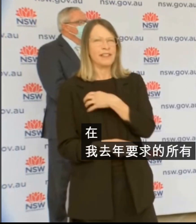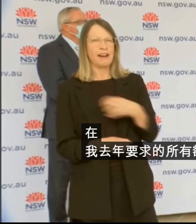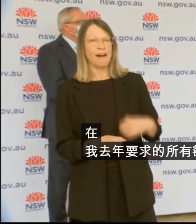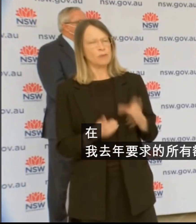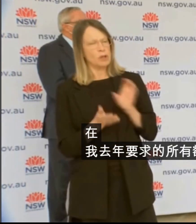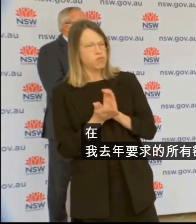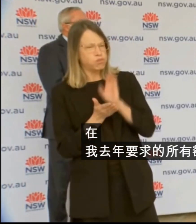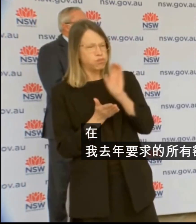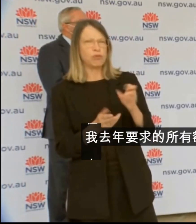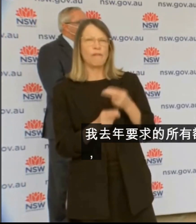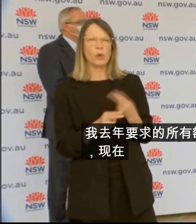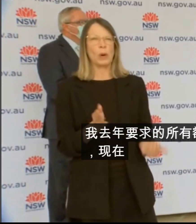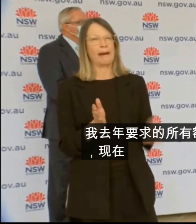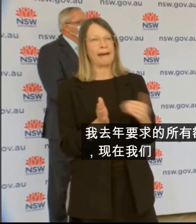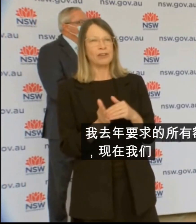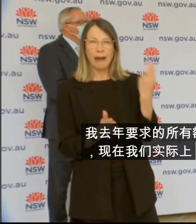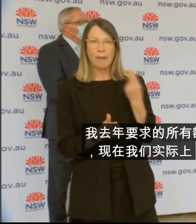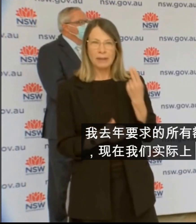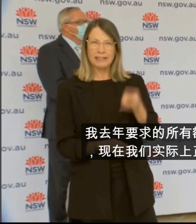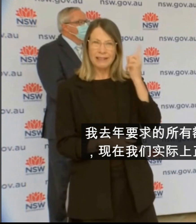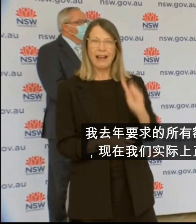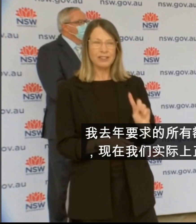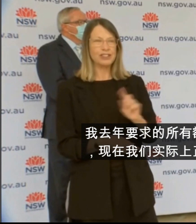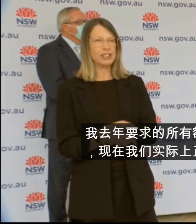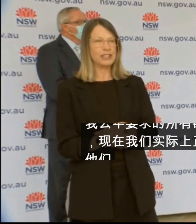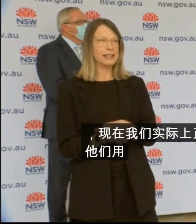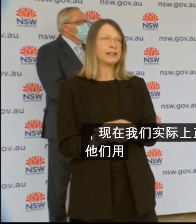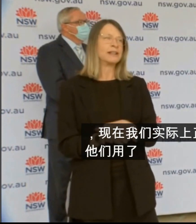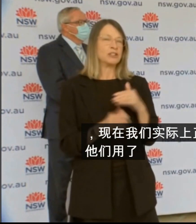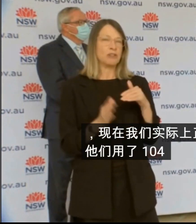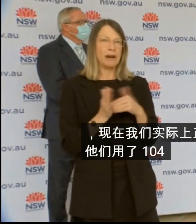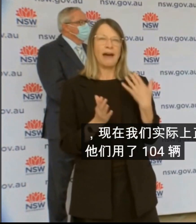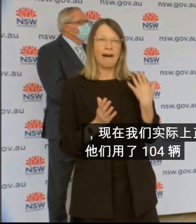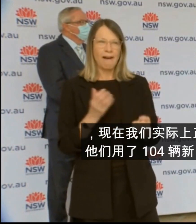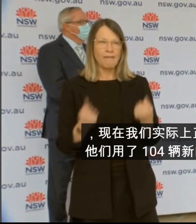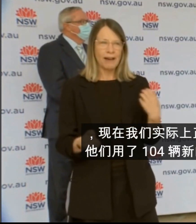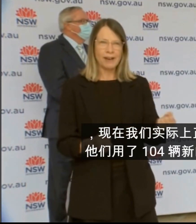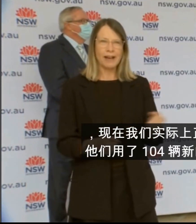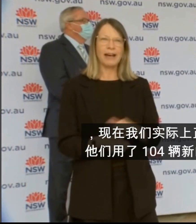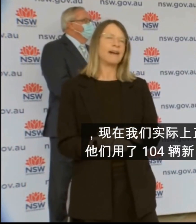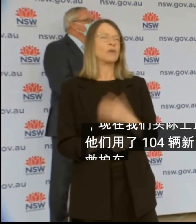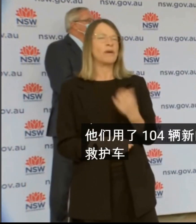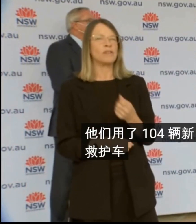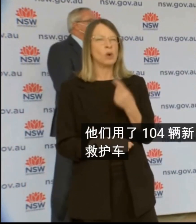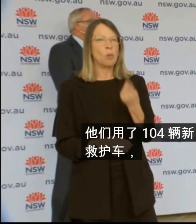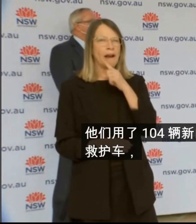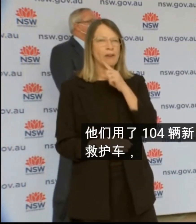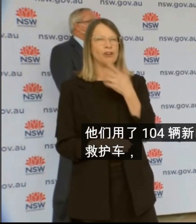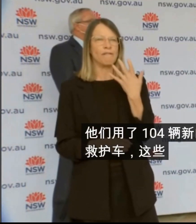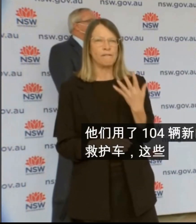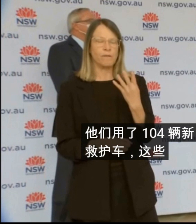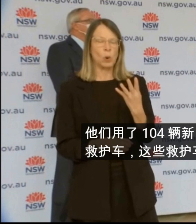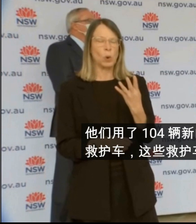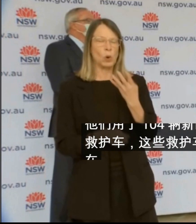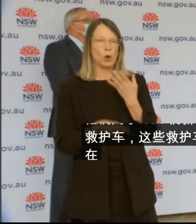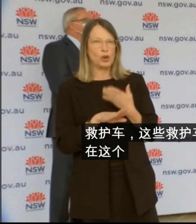additional ambulances that I asked for last year, and now we're actually rolling them out with 104 new intensive care ambulances, which